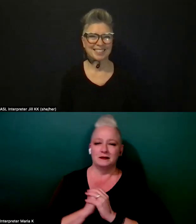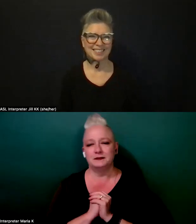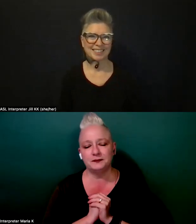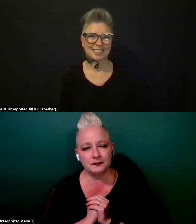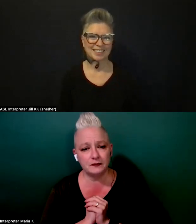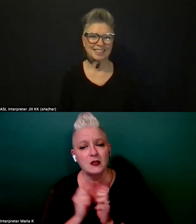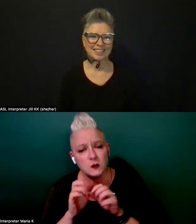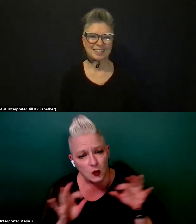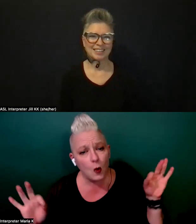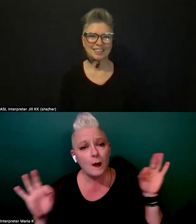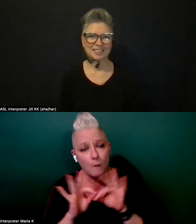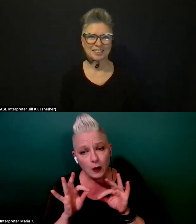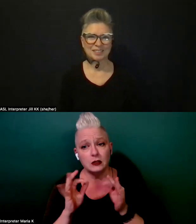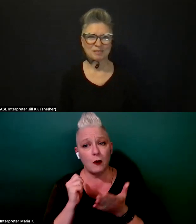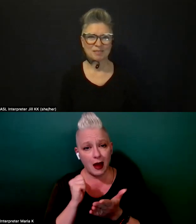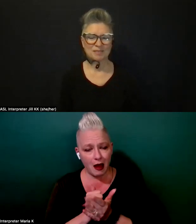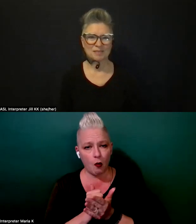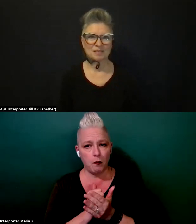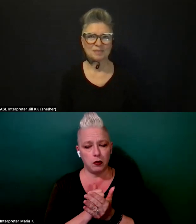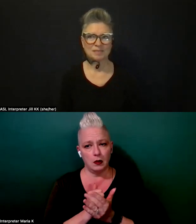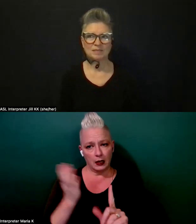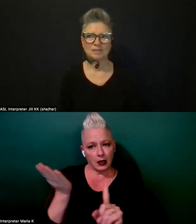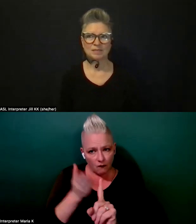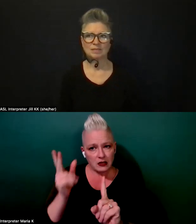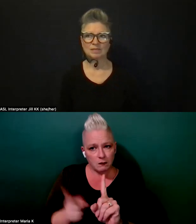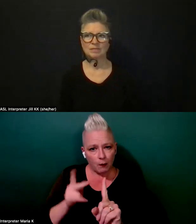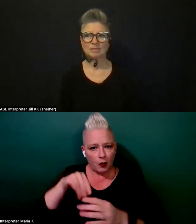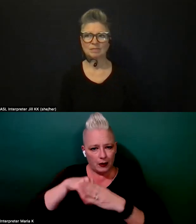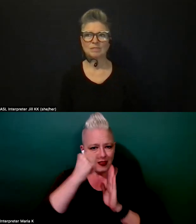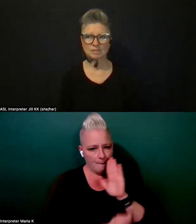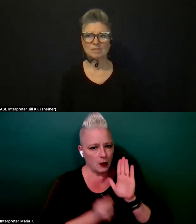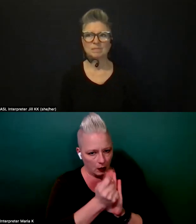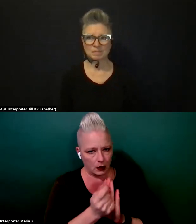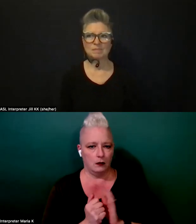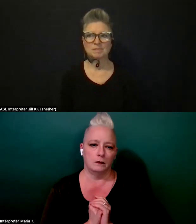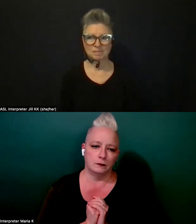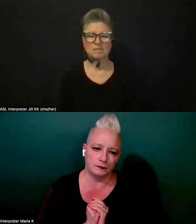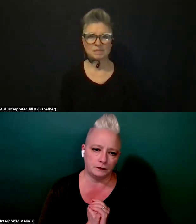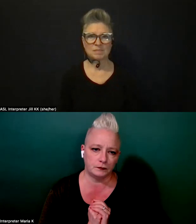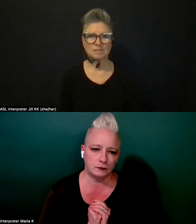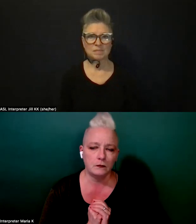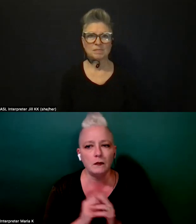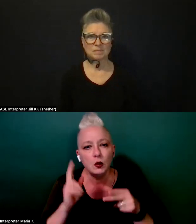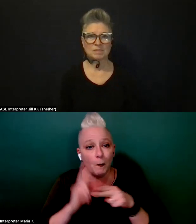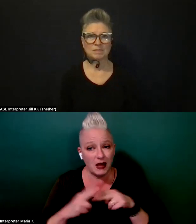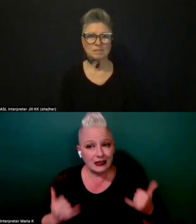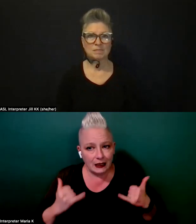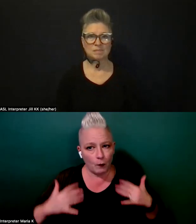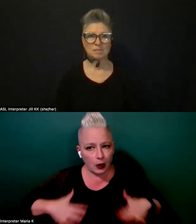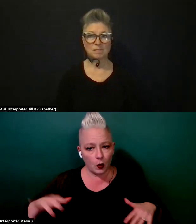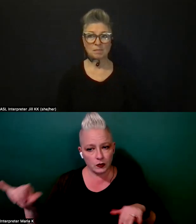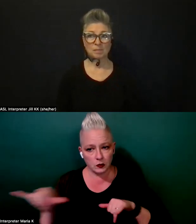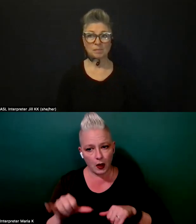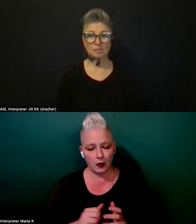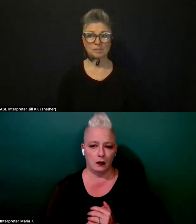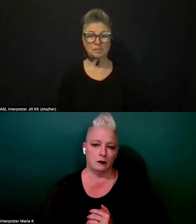so important to help sell the period. Um, and you mentioned too the contemporary clothes as well, and